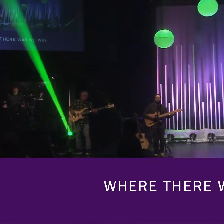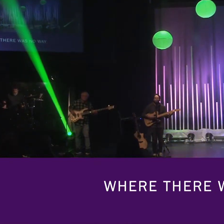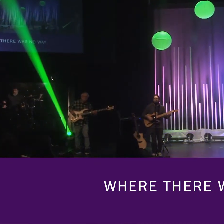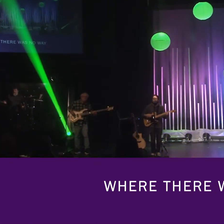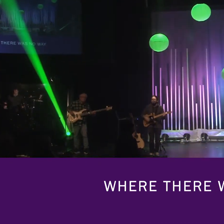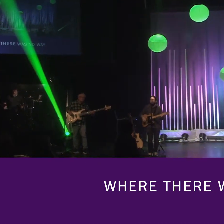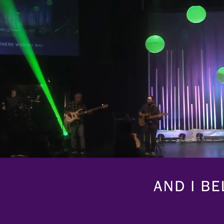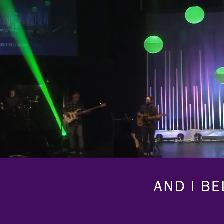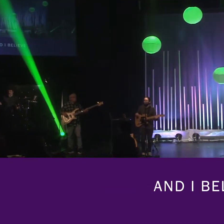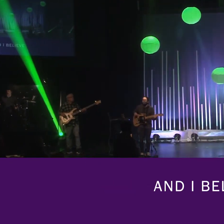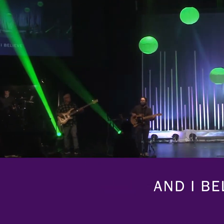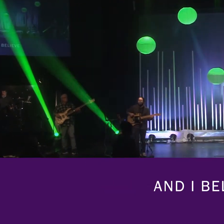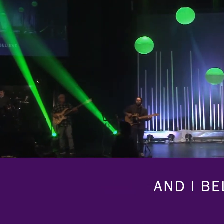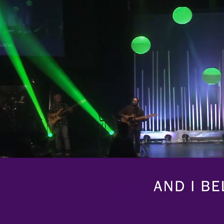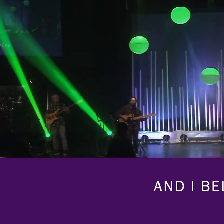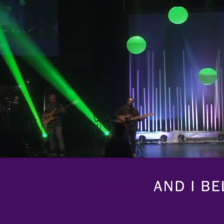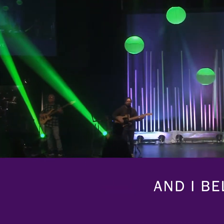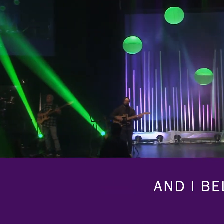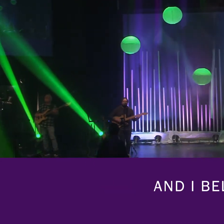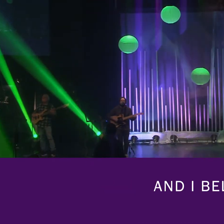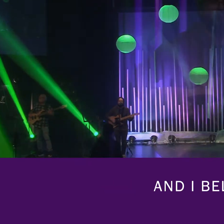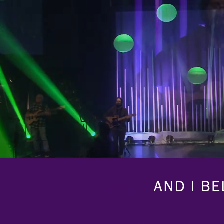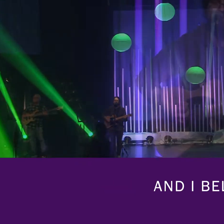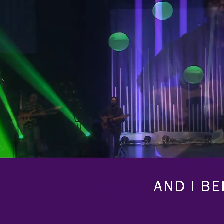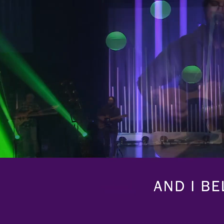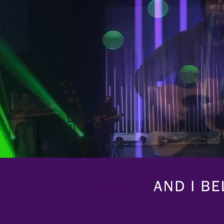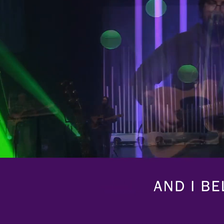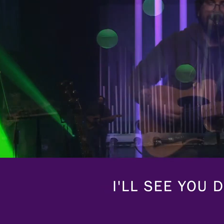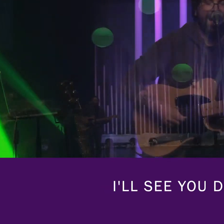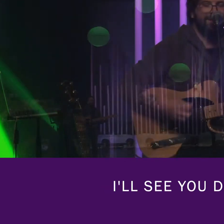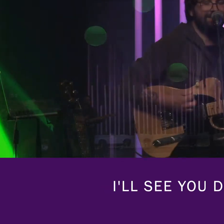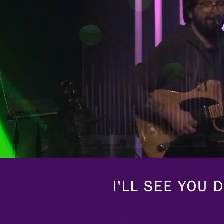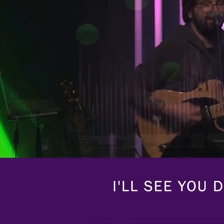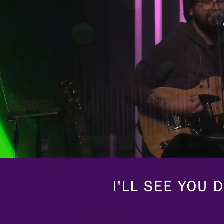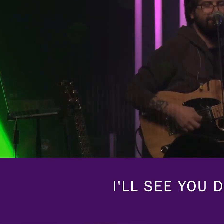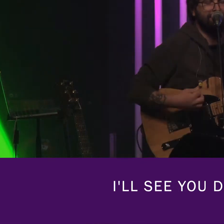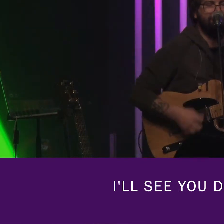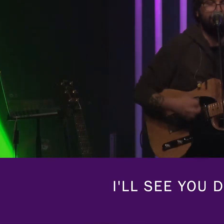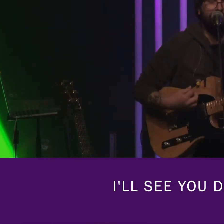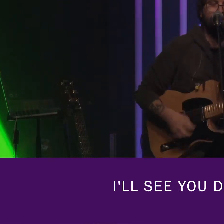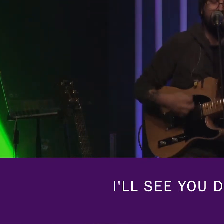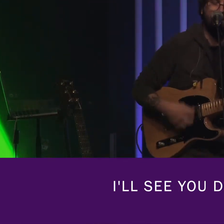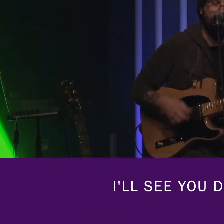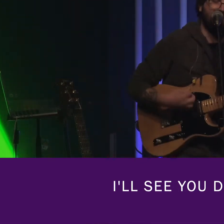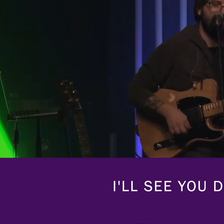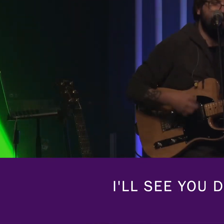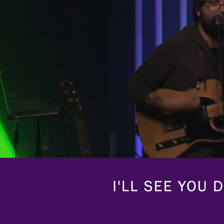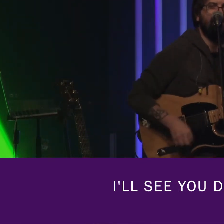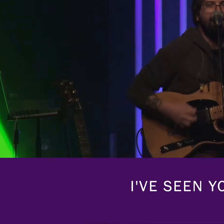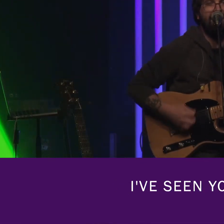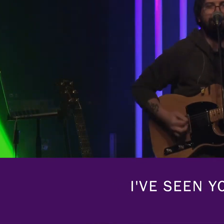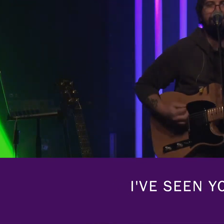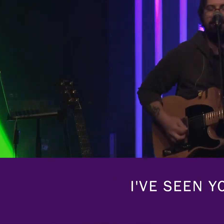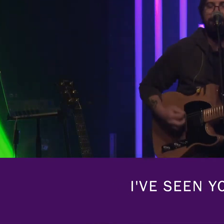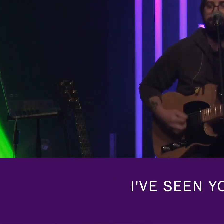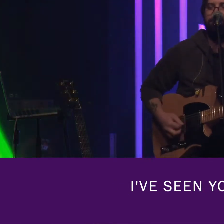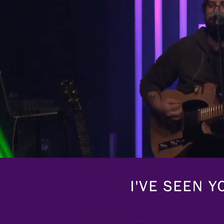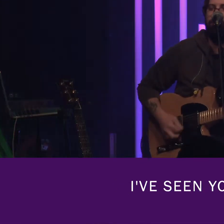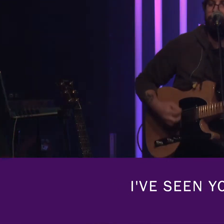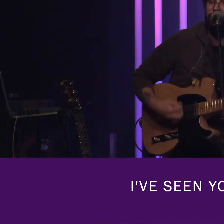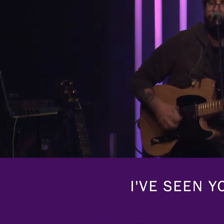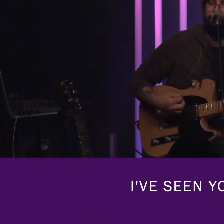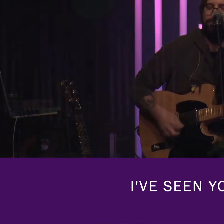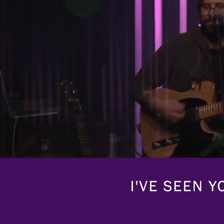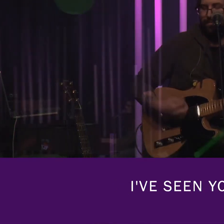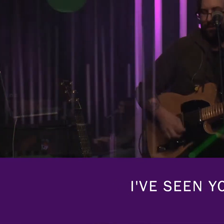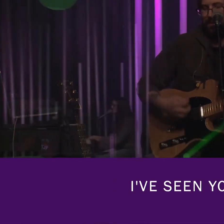no way, and I believe I see you do it again. I've seen you